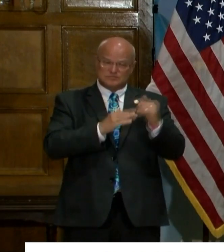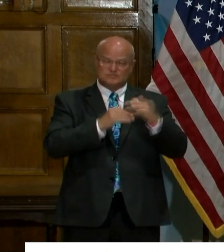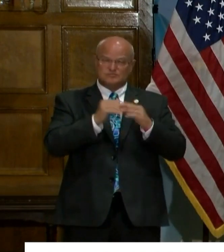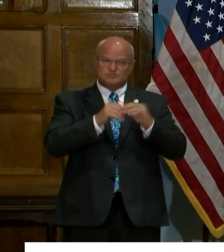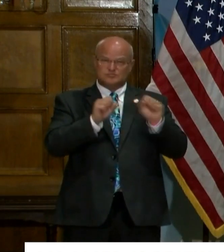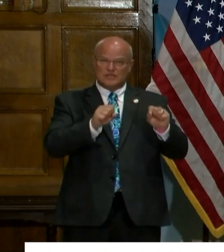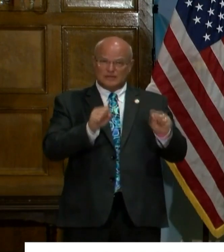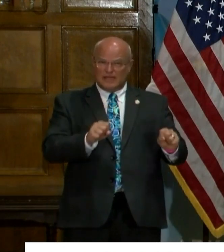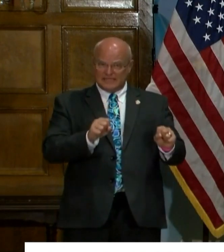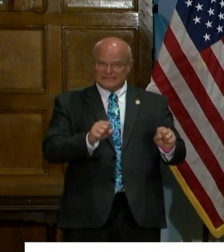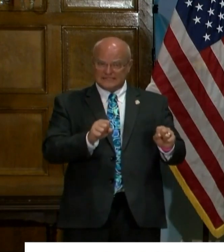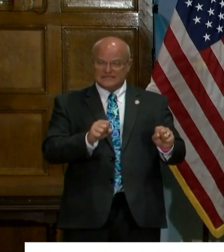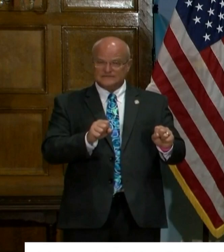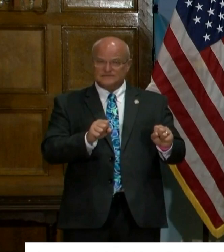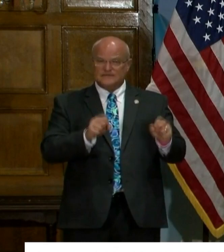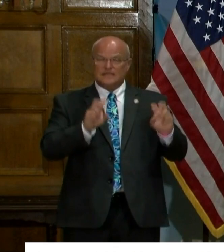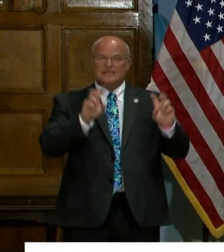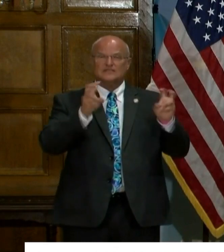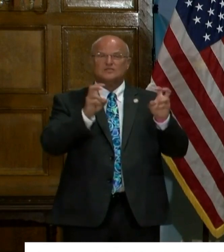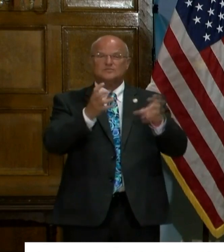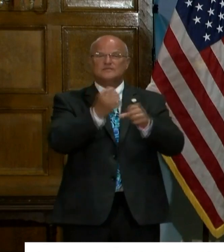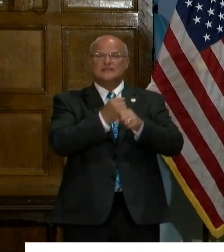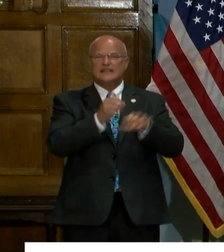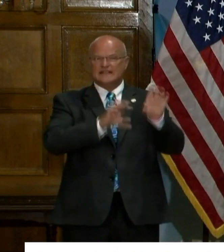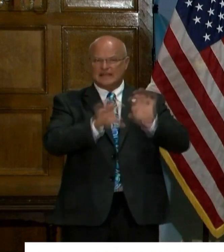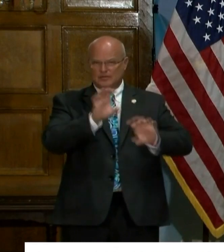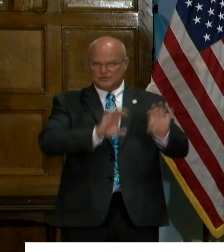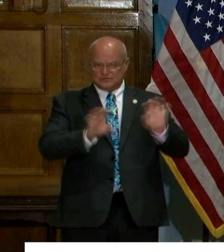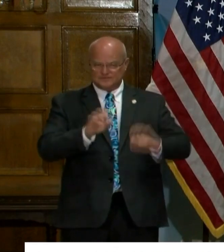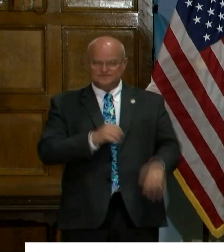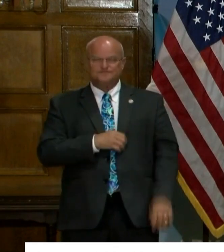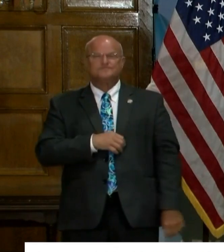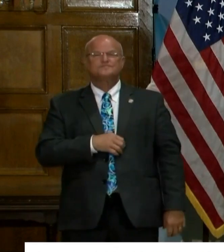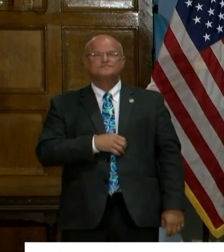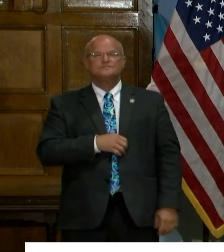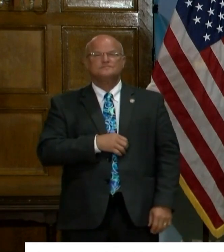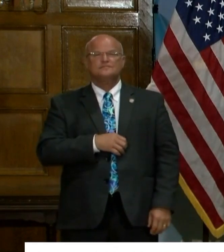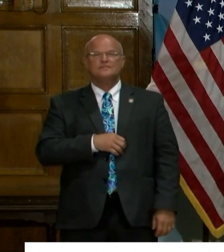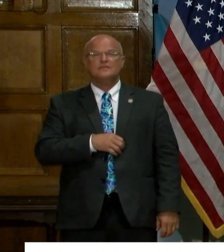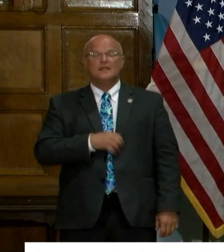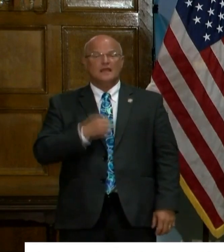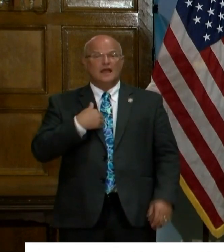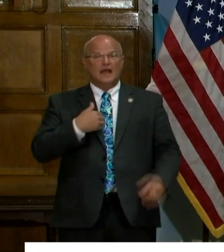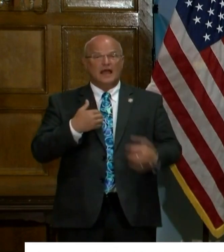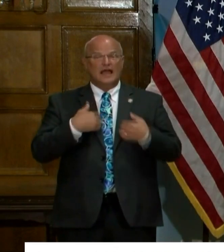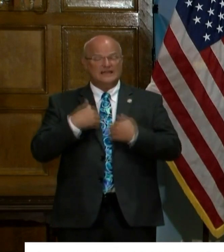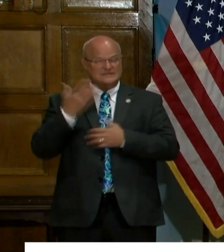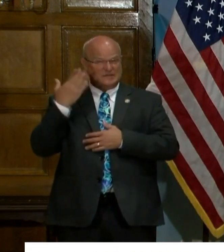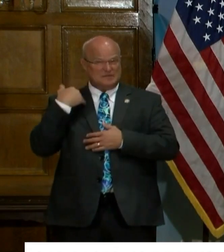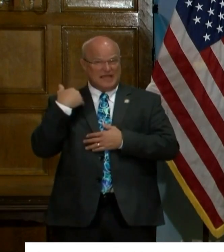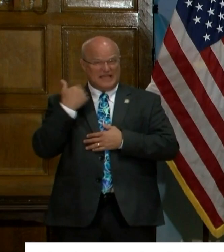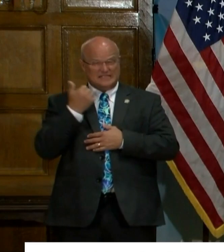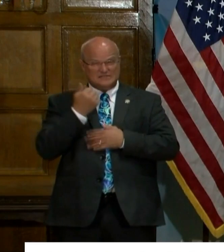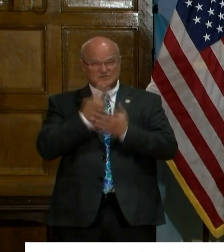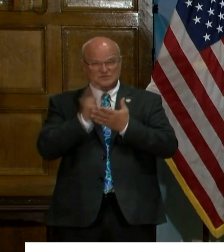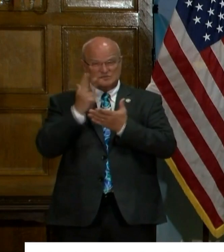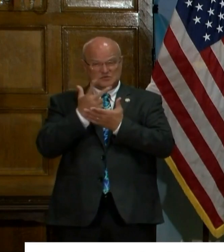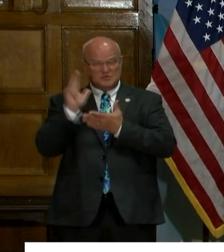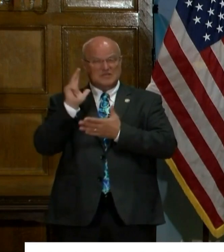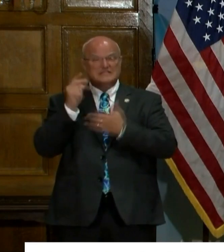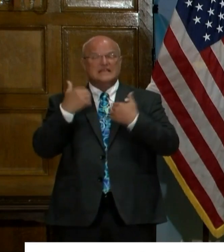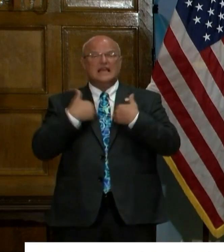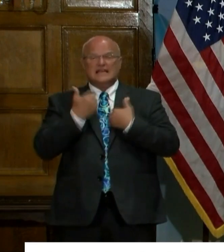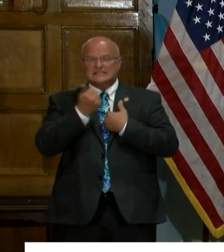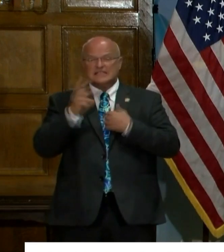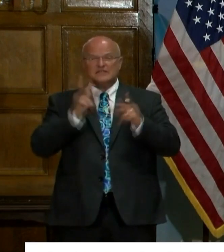their capacity in terms of getting reagents. I have, over the last few weeks,